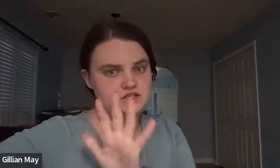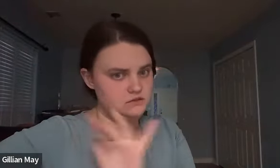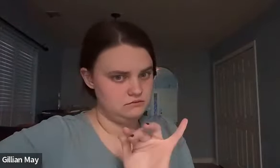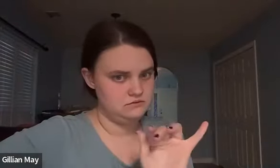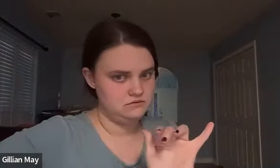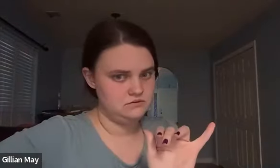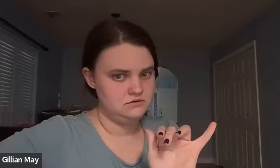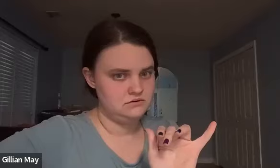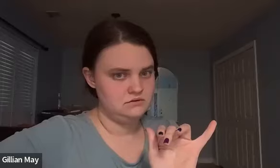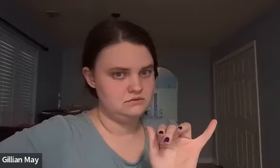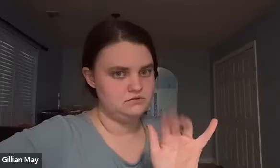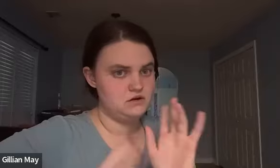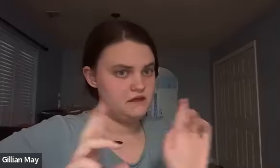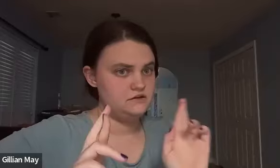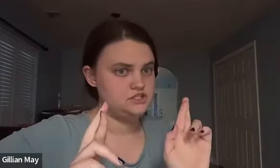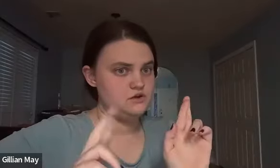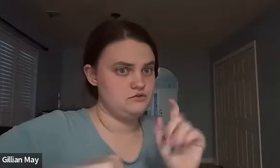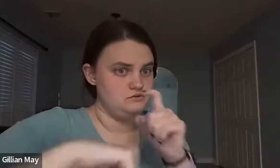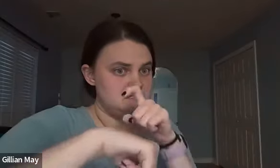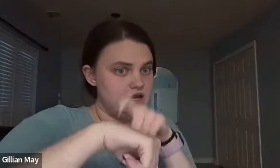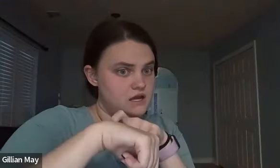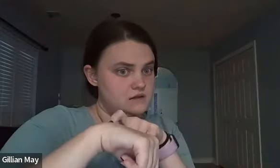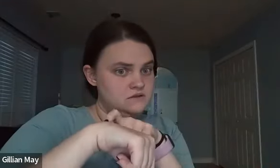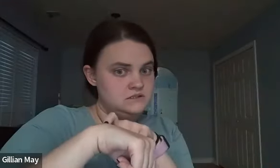too. Would y'all rather just go through time?